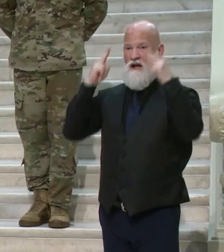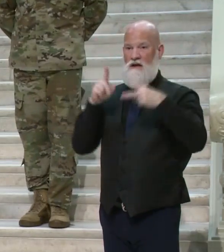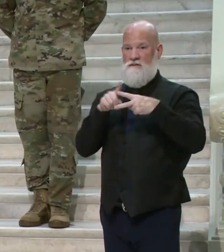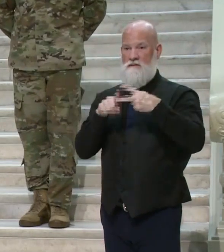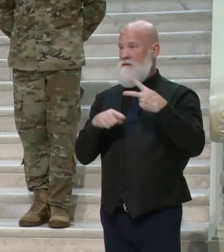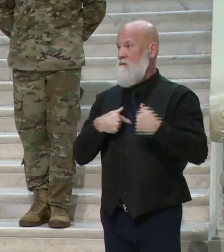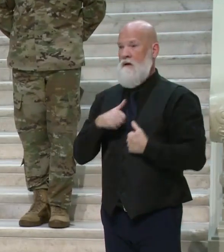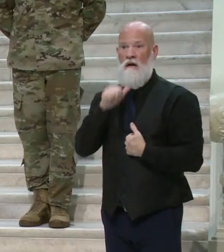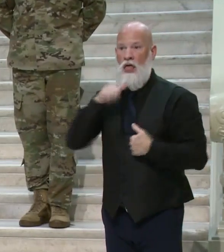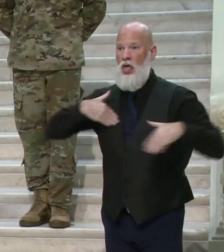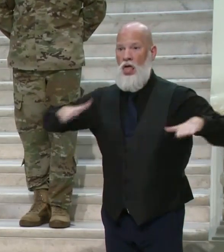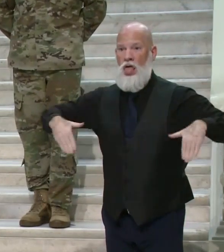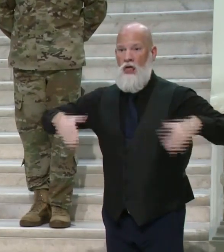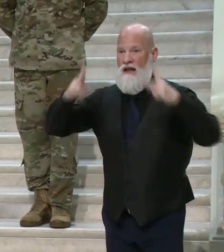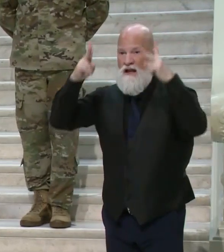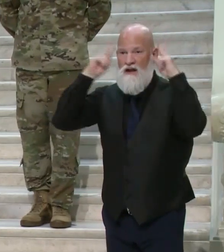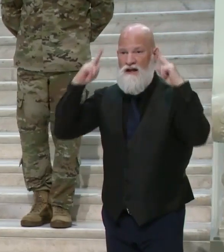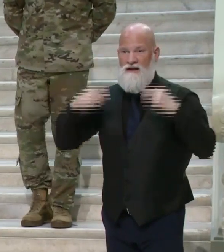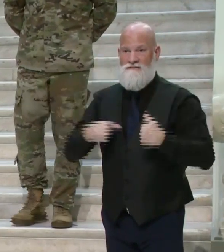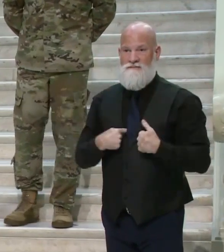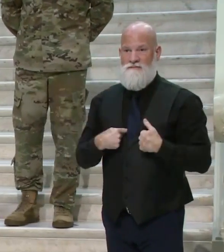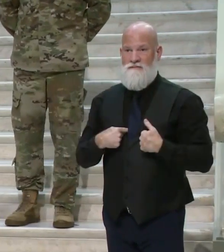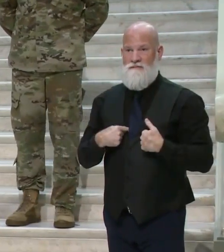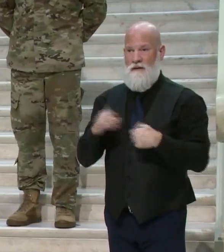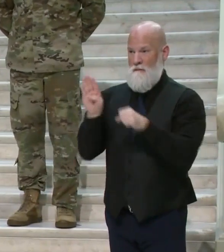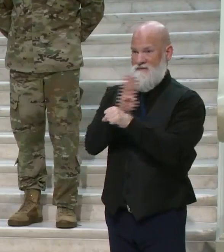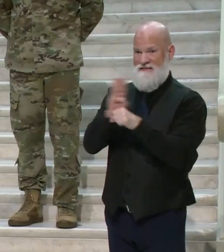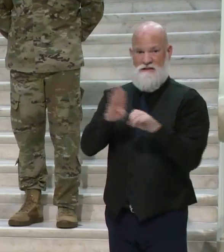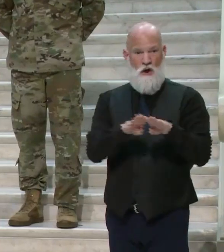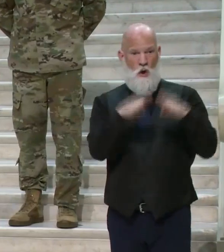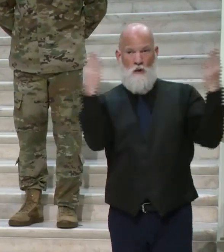just because things are open doesn't mean you need to go out. I am still